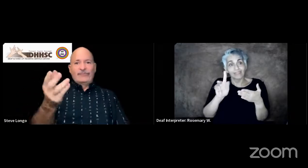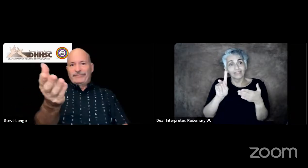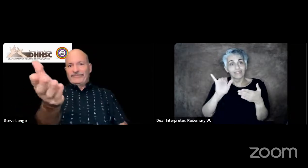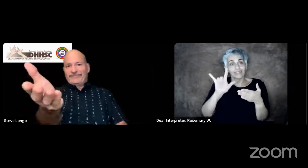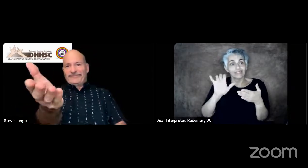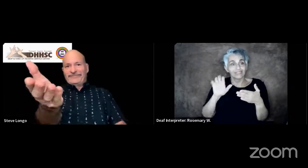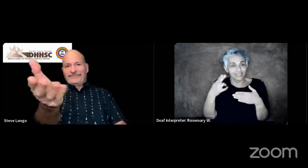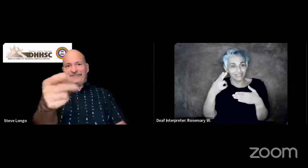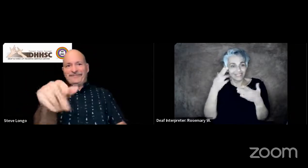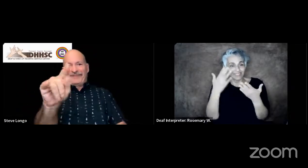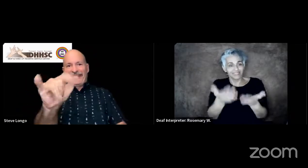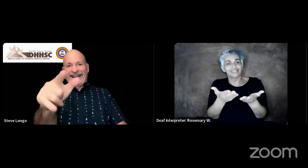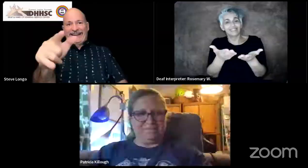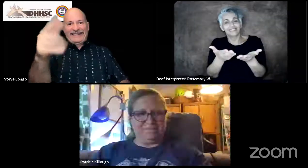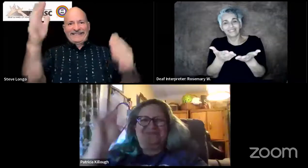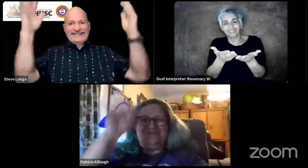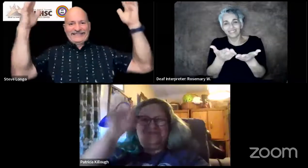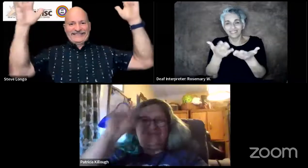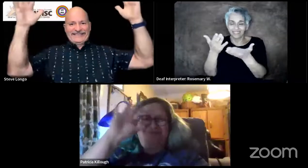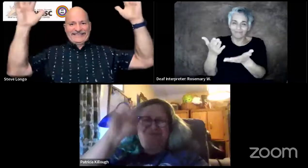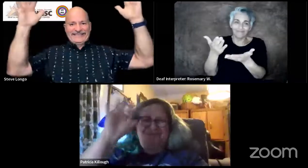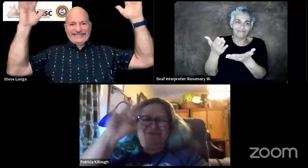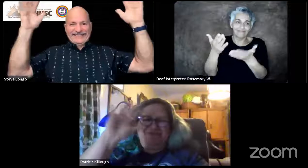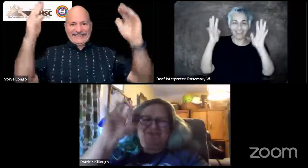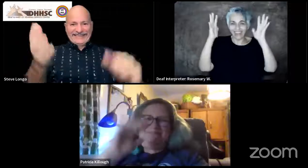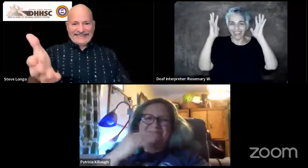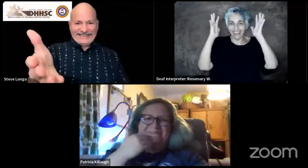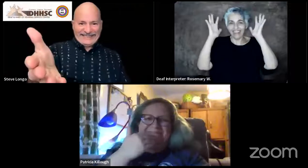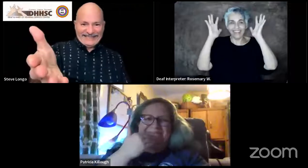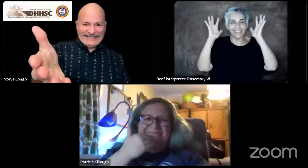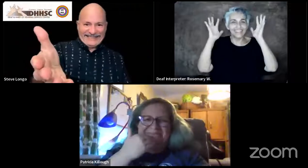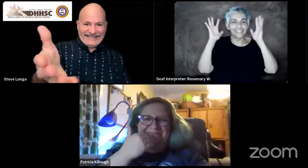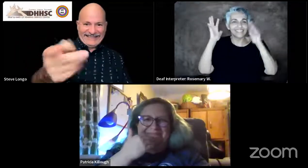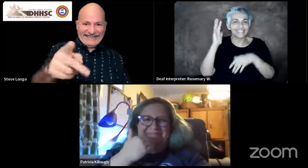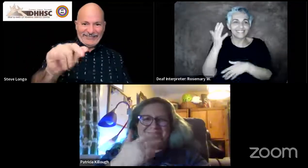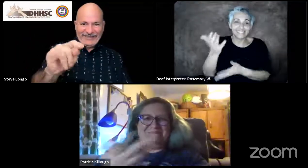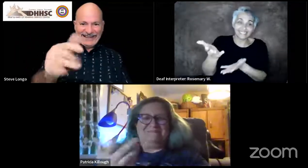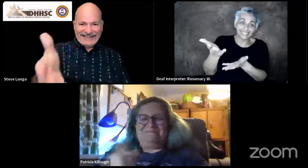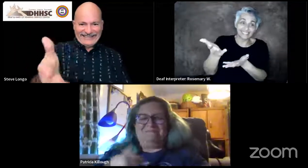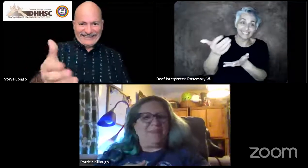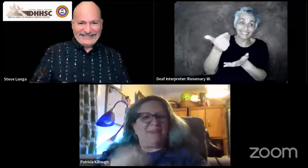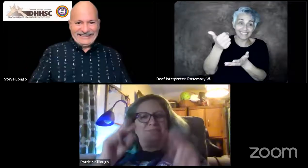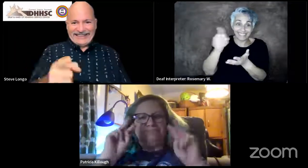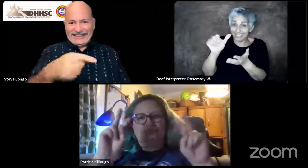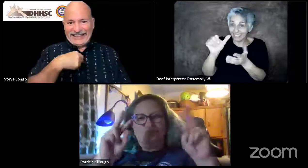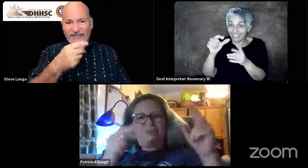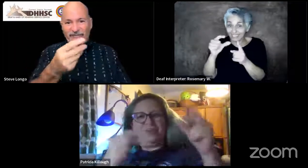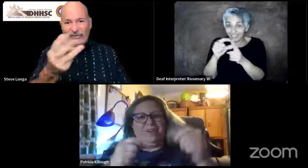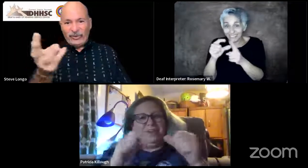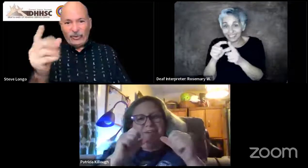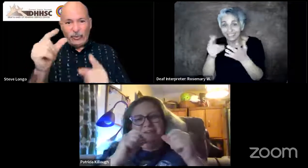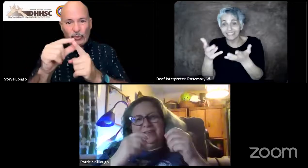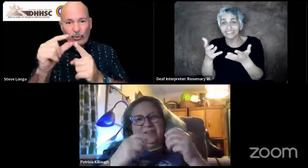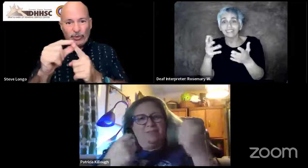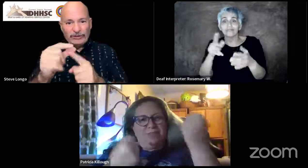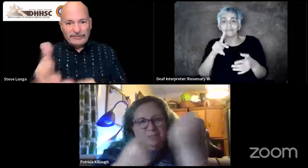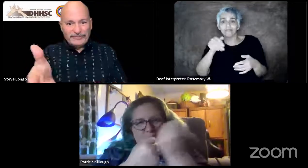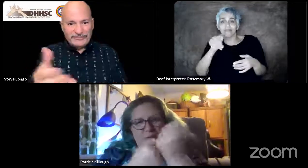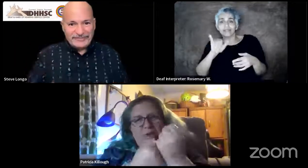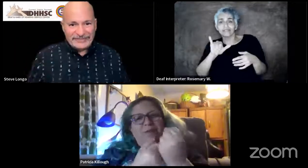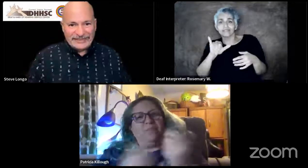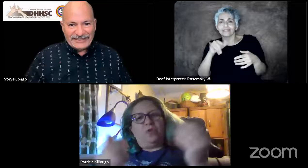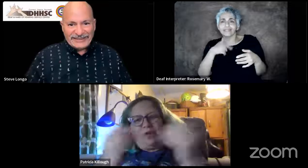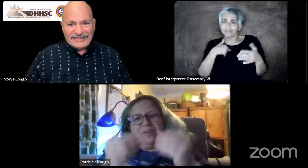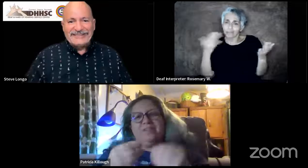Patty Kilo. Patty, congratulations and welcome. Thank you. I